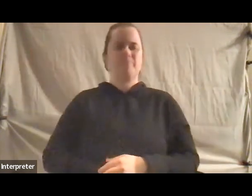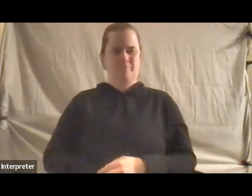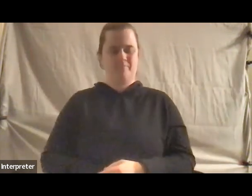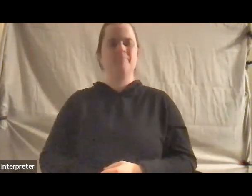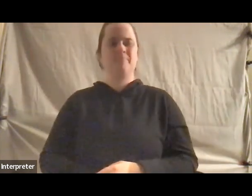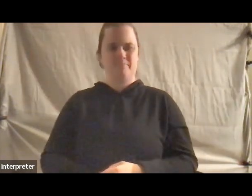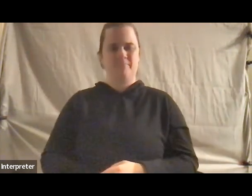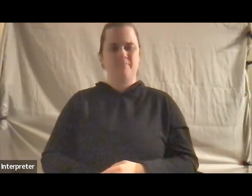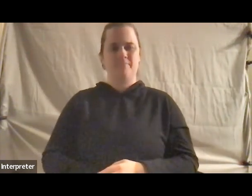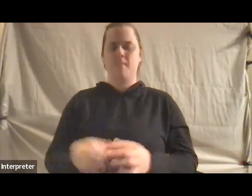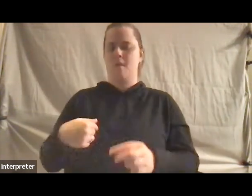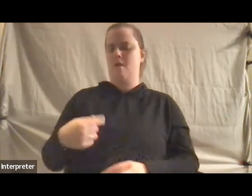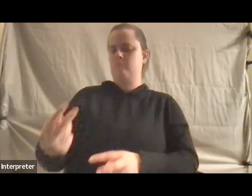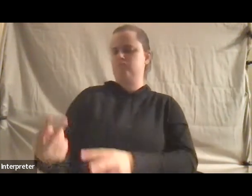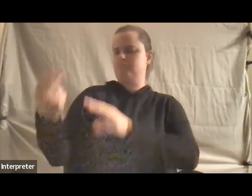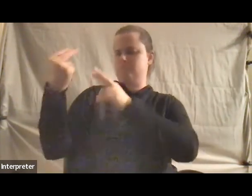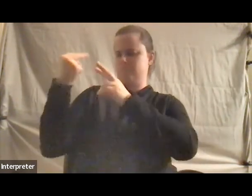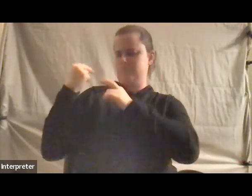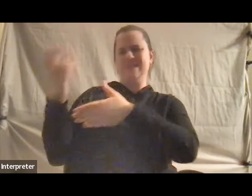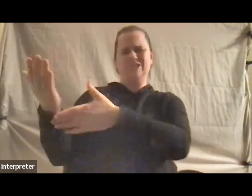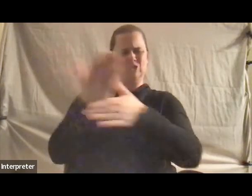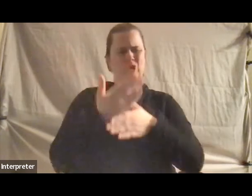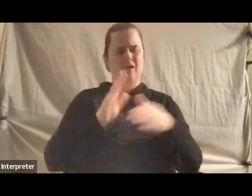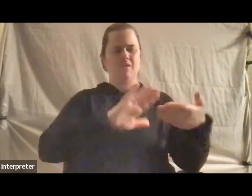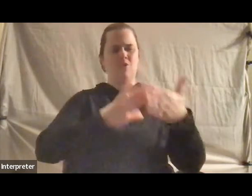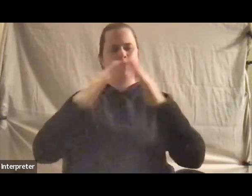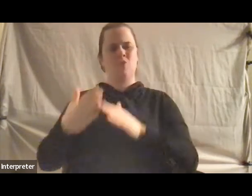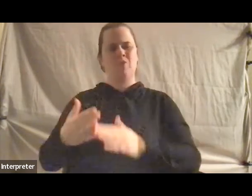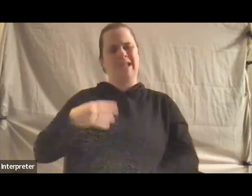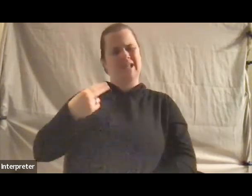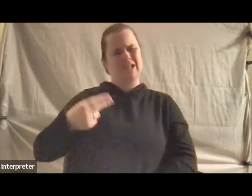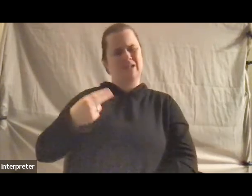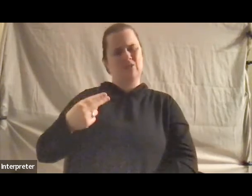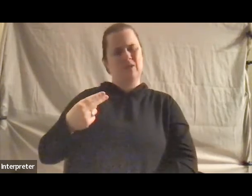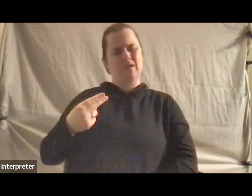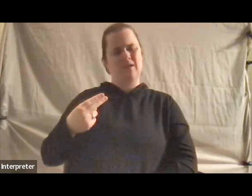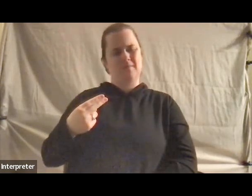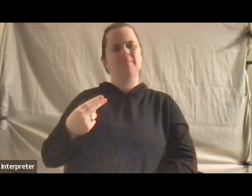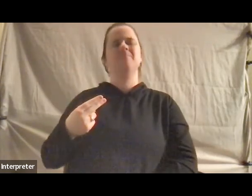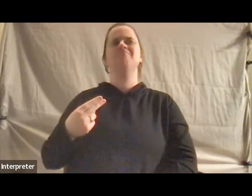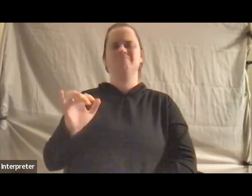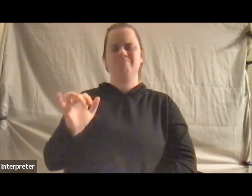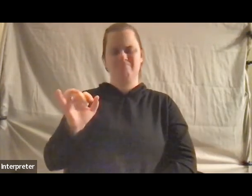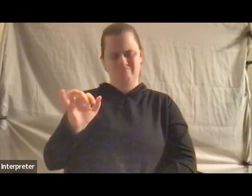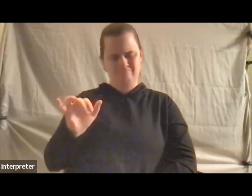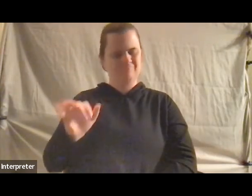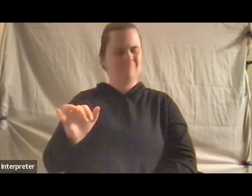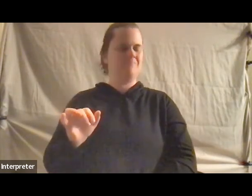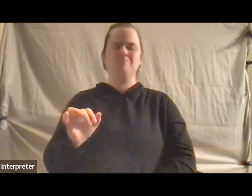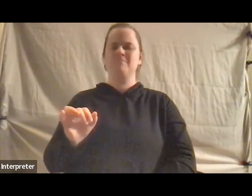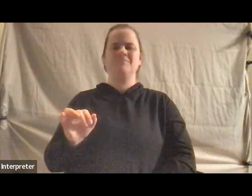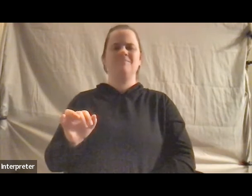I reflect on our shared community history, I am reminded that Tacoma is no stranger